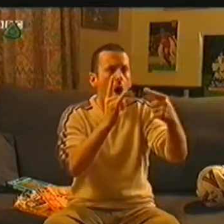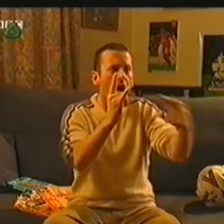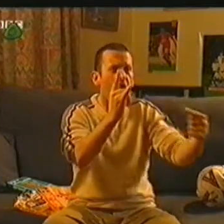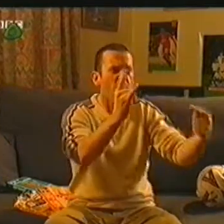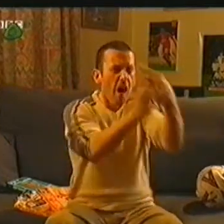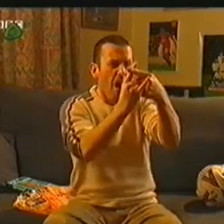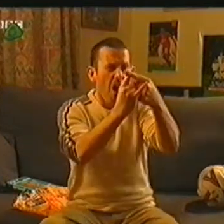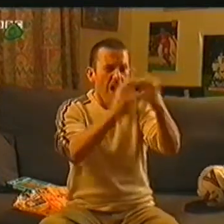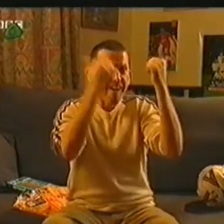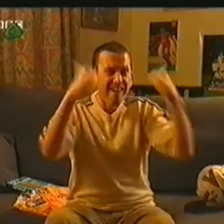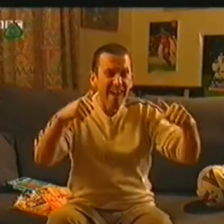net.